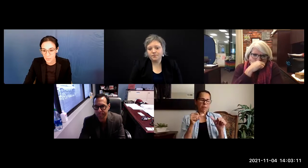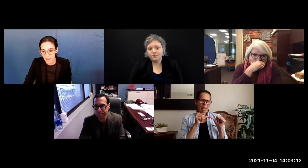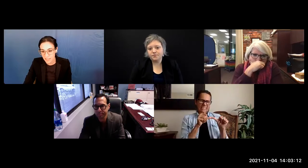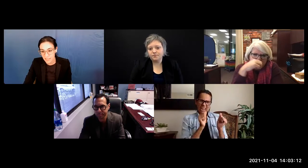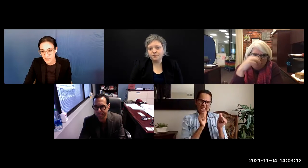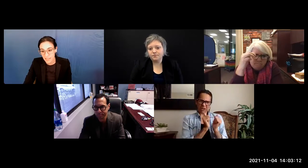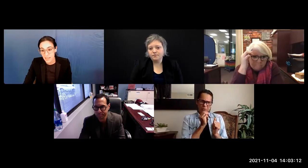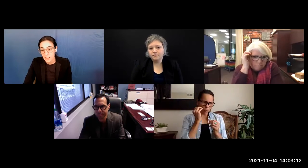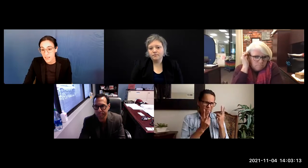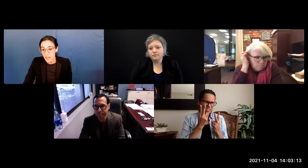box.